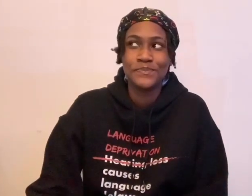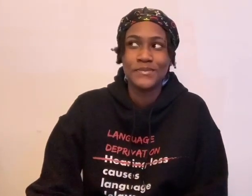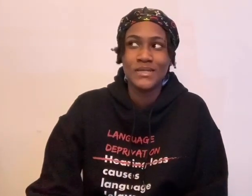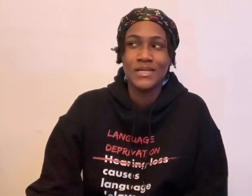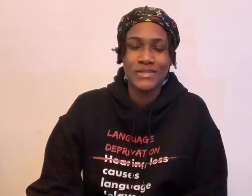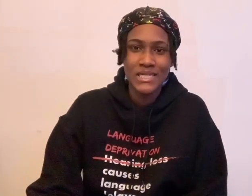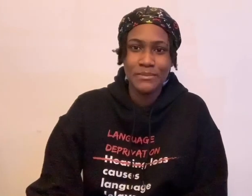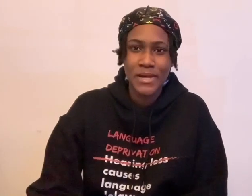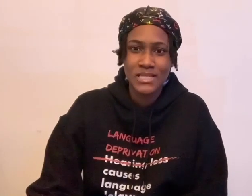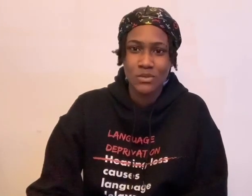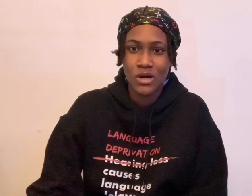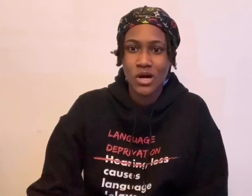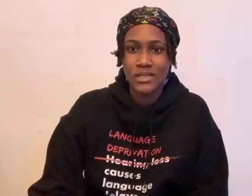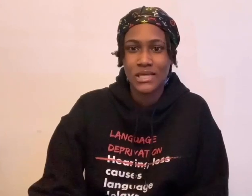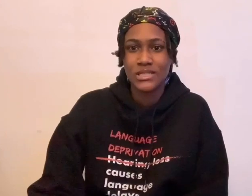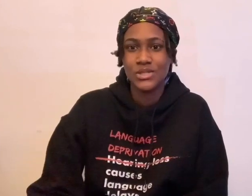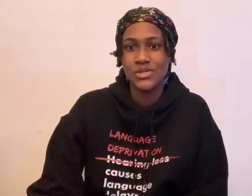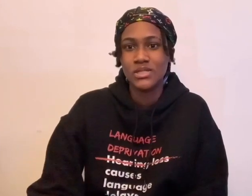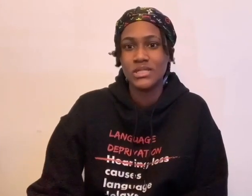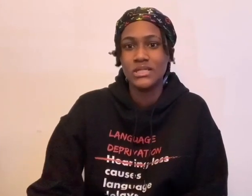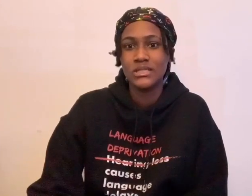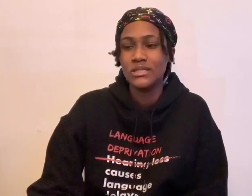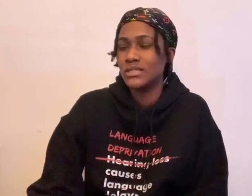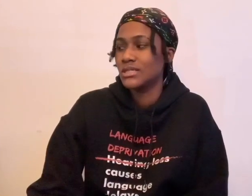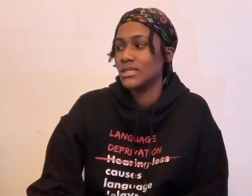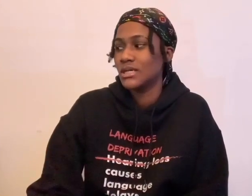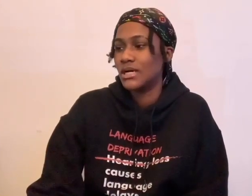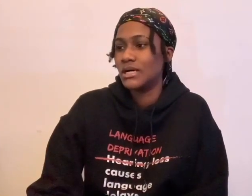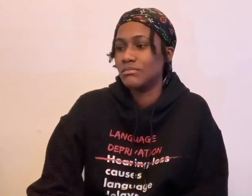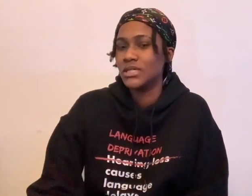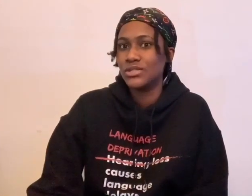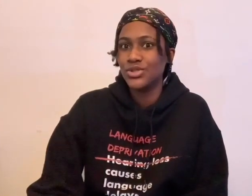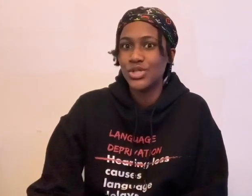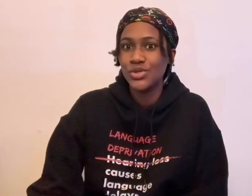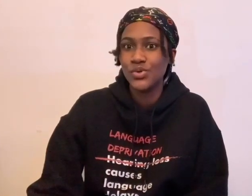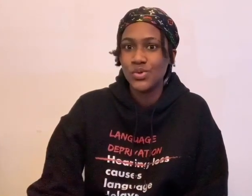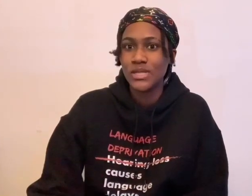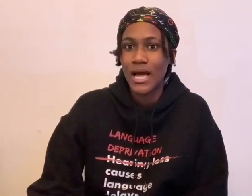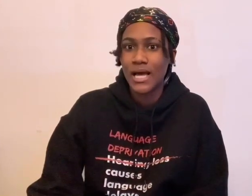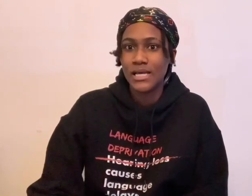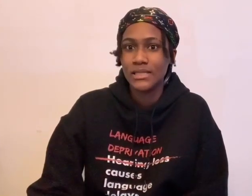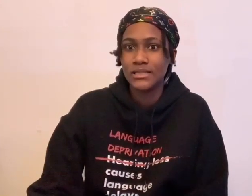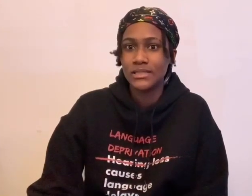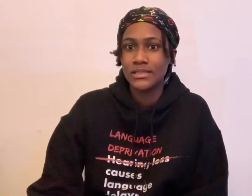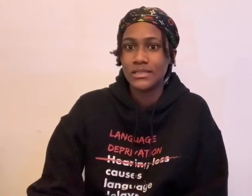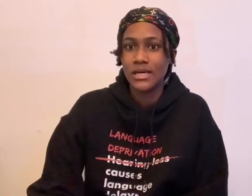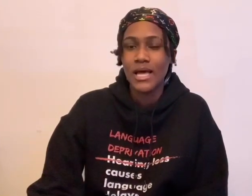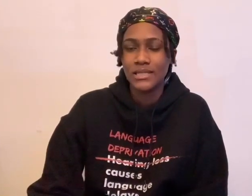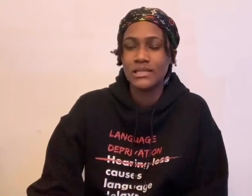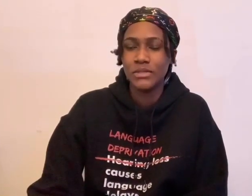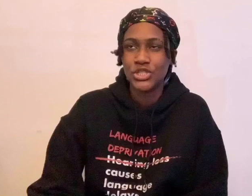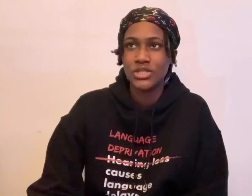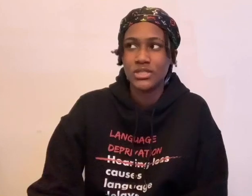It really depends on what context you're using it in, but it's usually used as an exclamation.